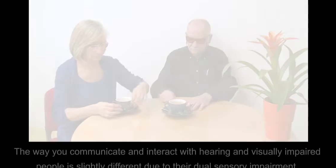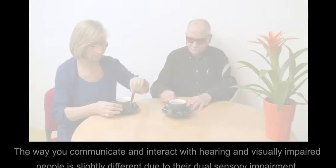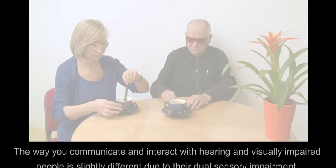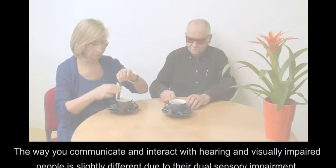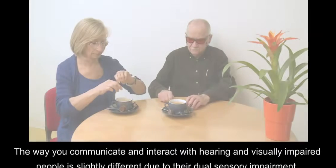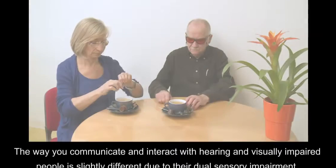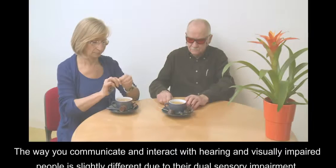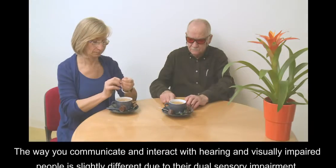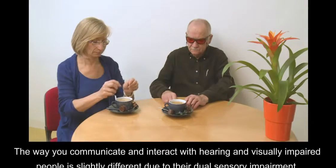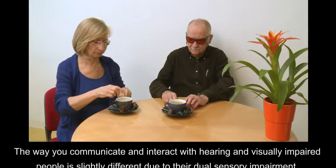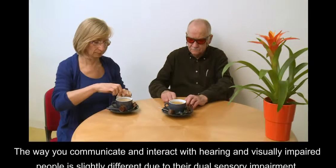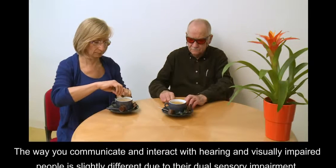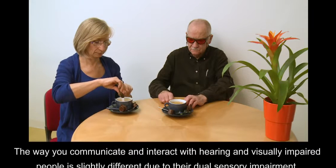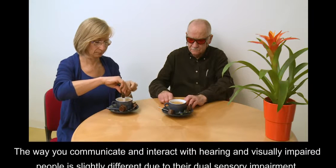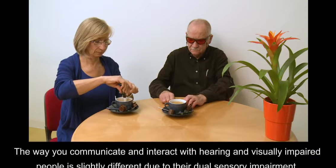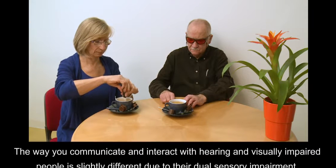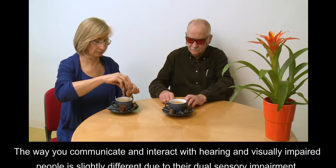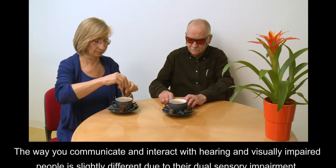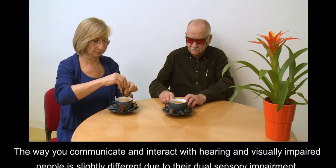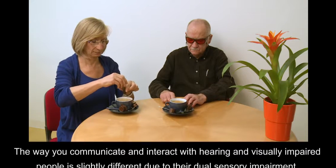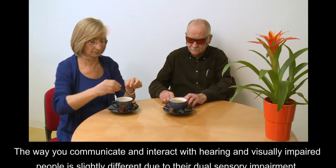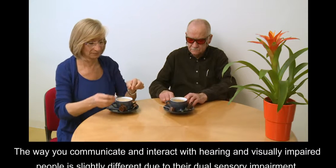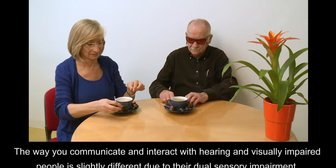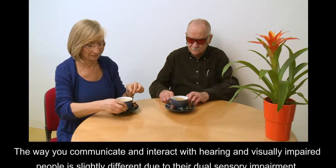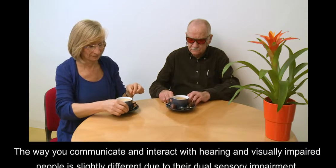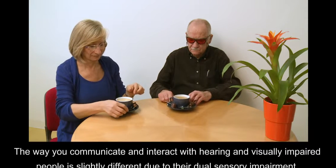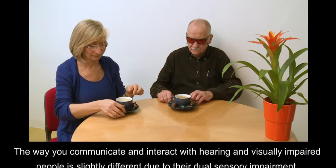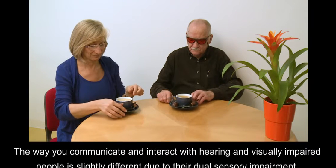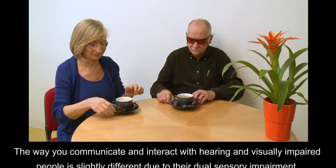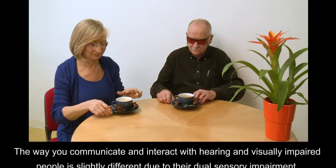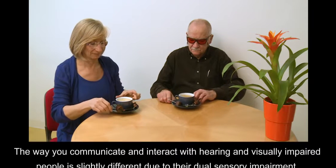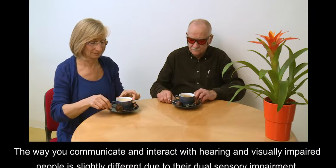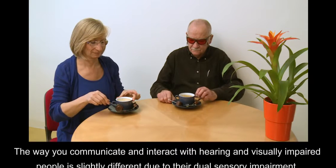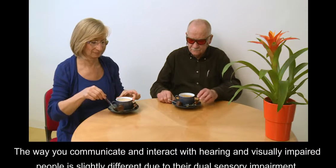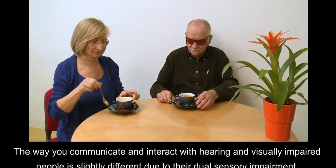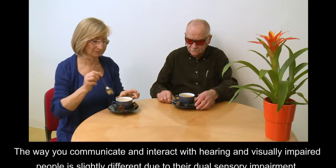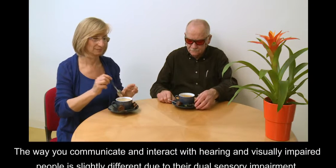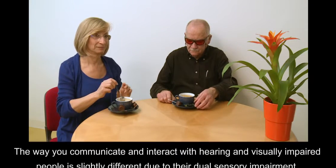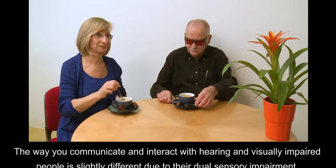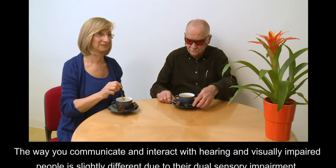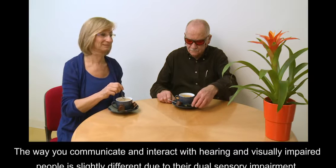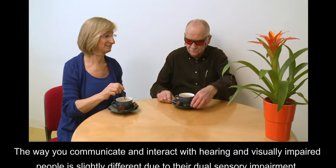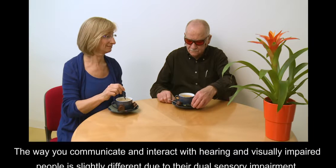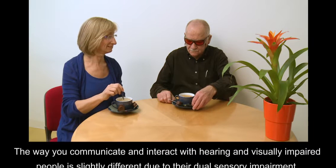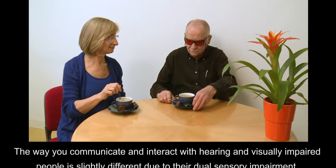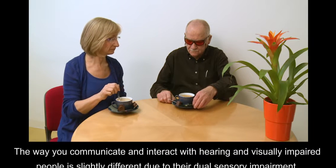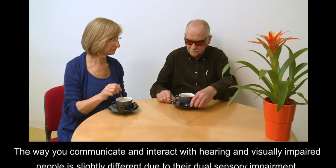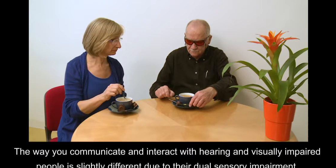The way you communicate and interact with hearing and visually impaired people is slightly different due to their dual sensory